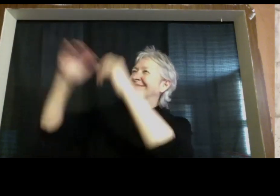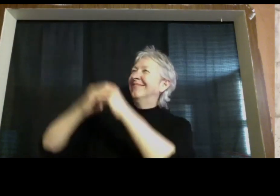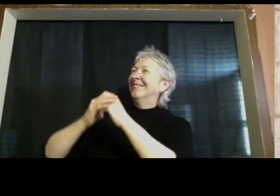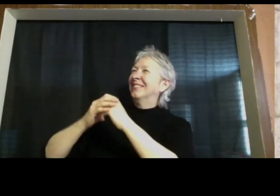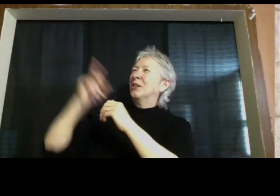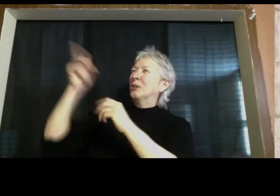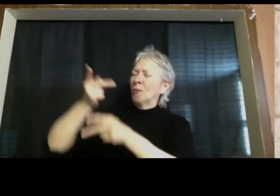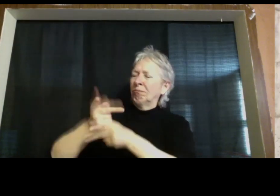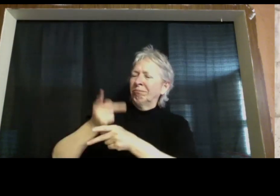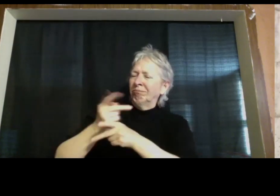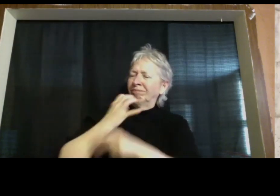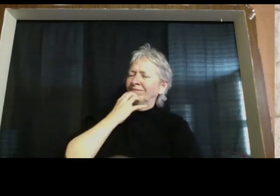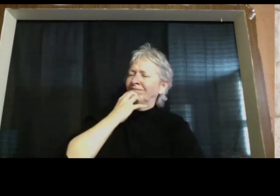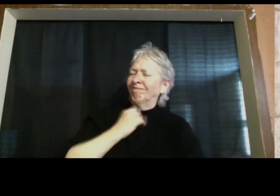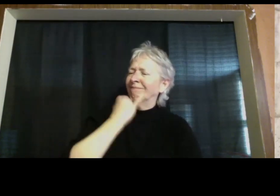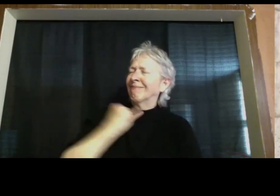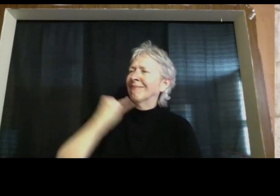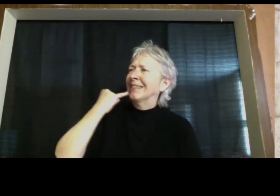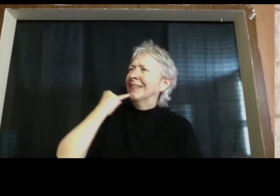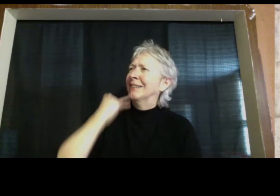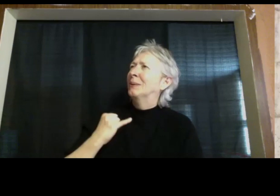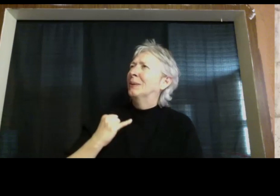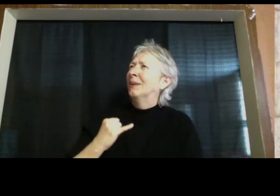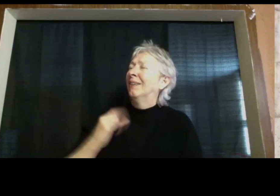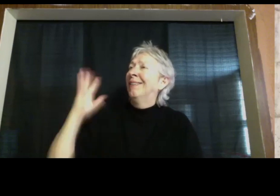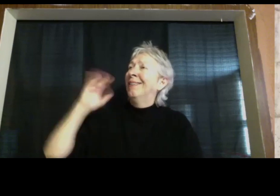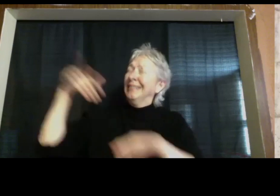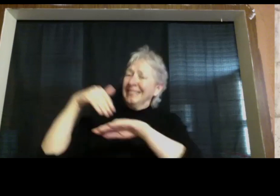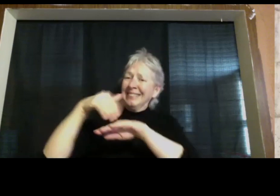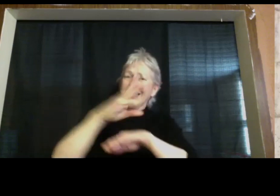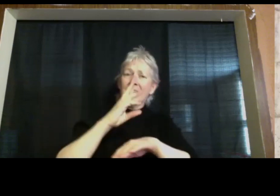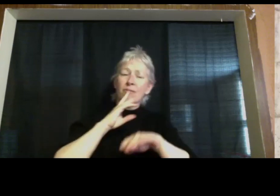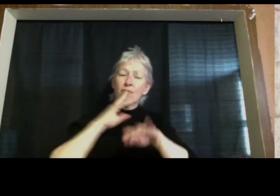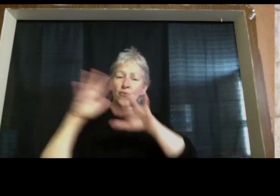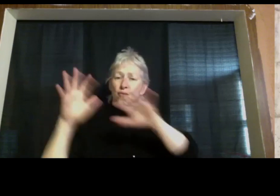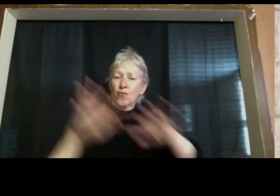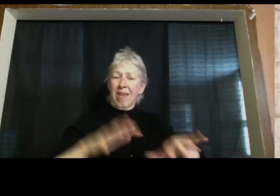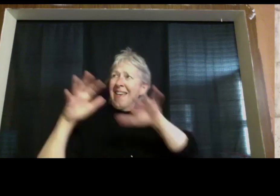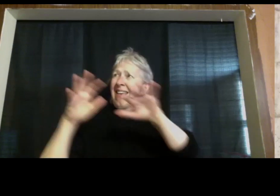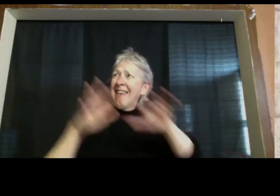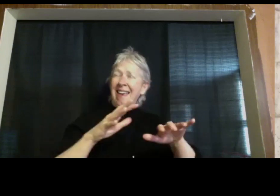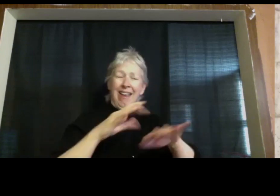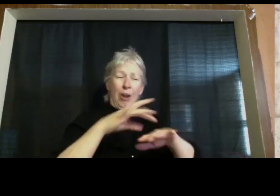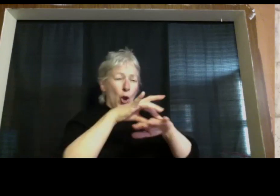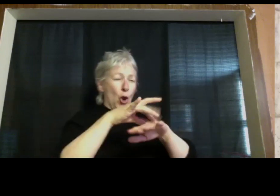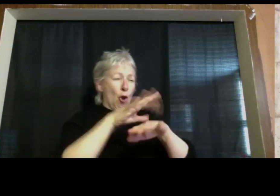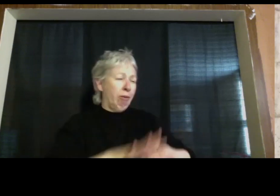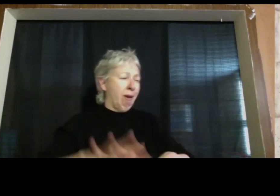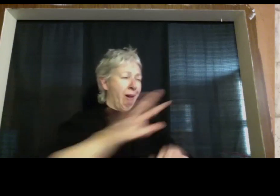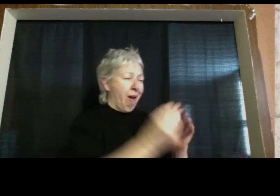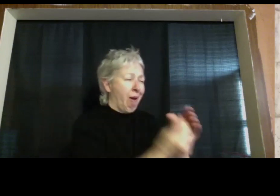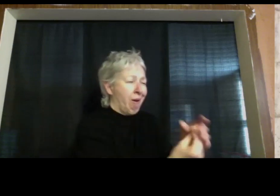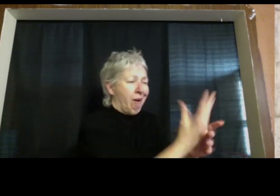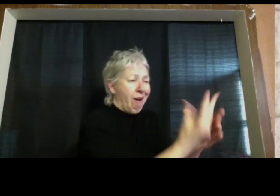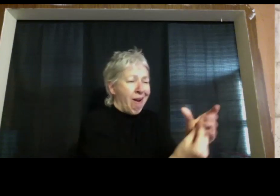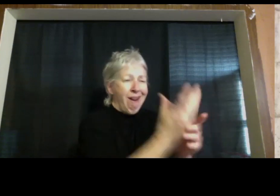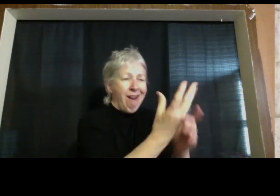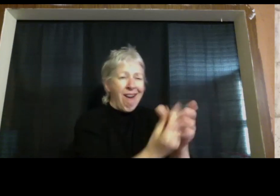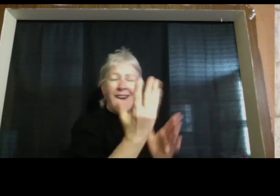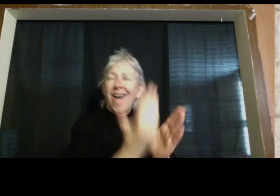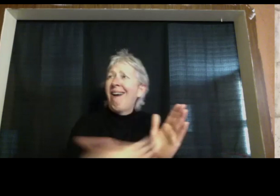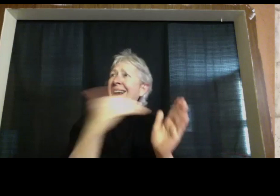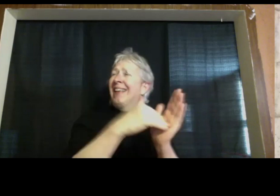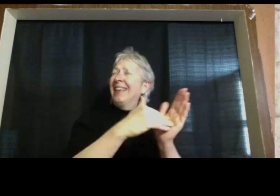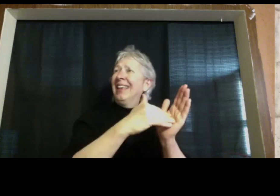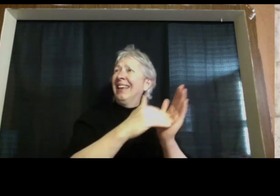Israel. You sent a bountiful rain, O God. You restored your inheritance when it languished.